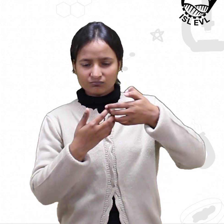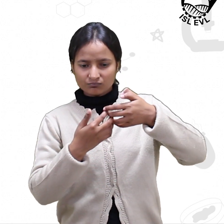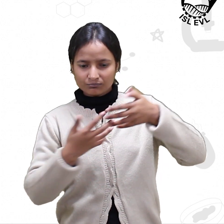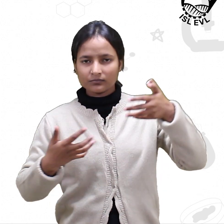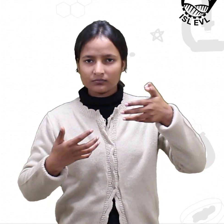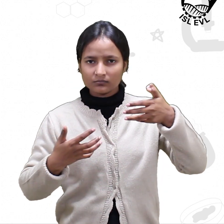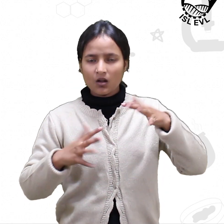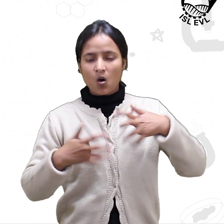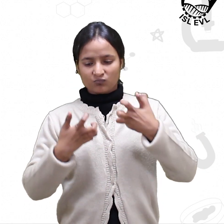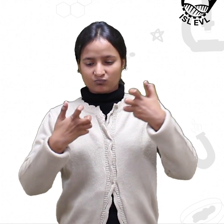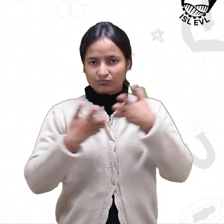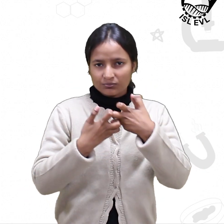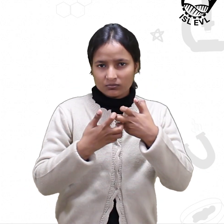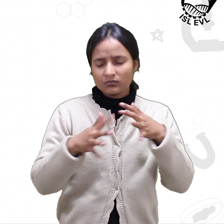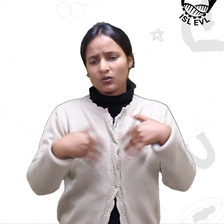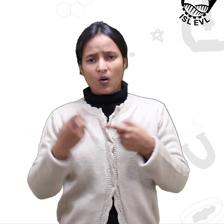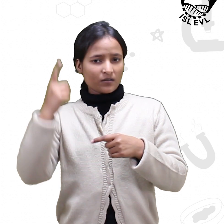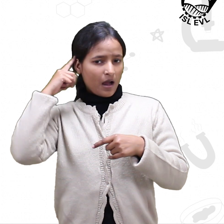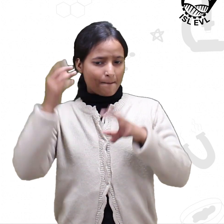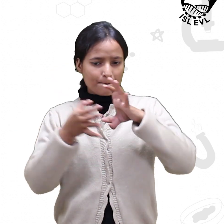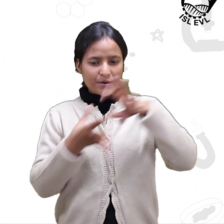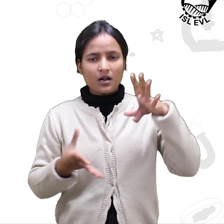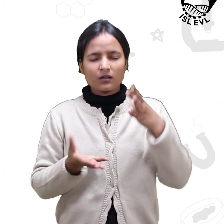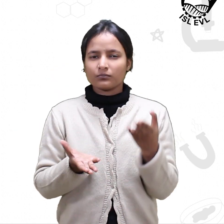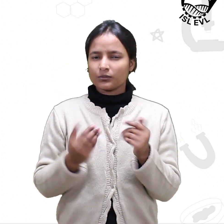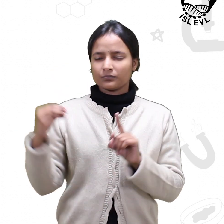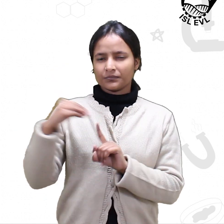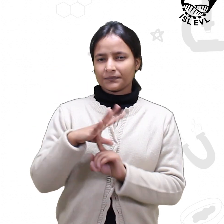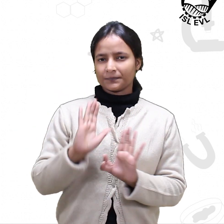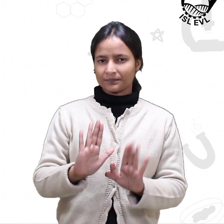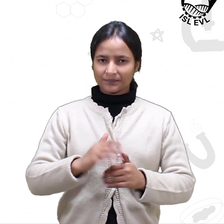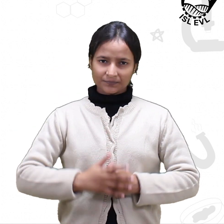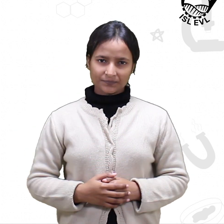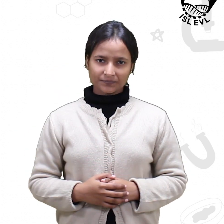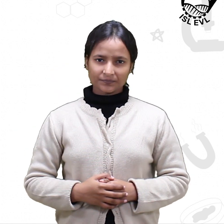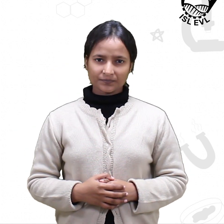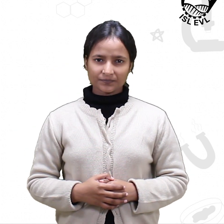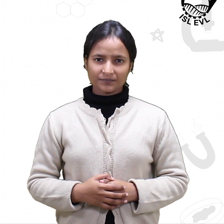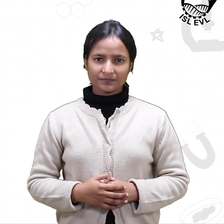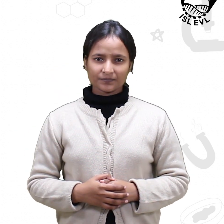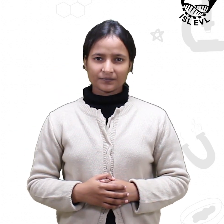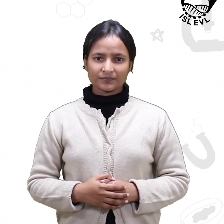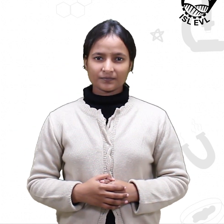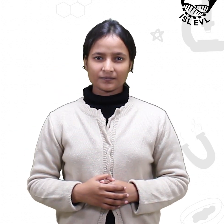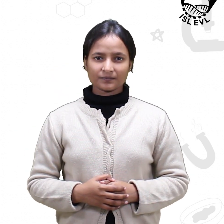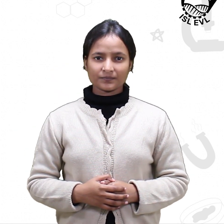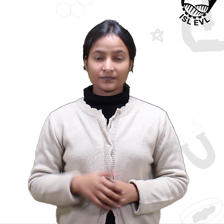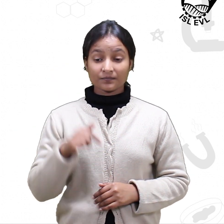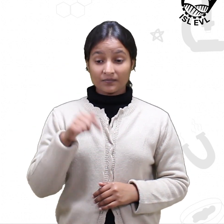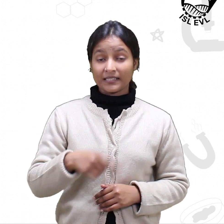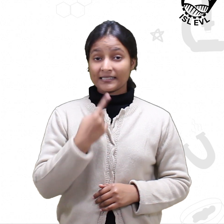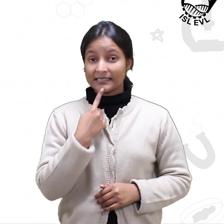of cells or ill health of cells in certain regions in the brain, which are important for motor function.